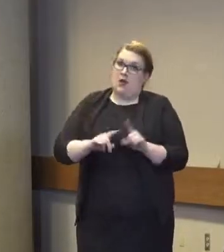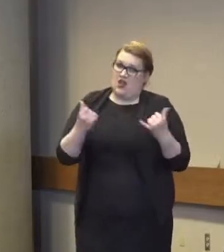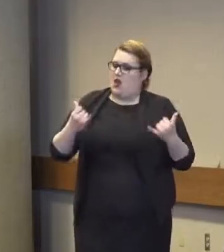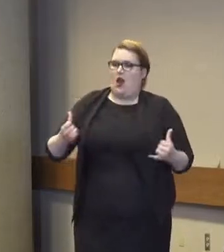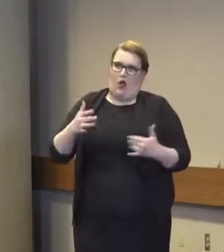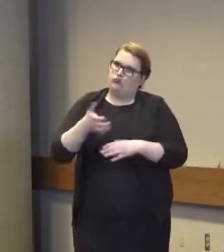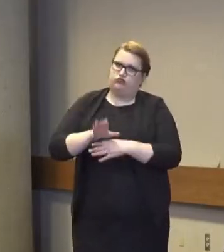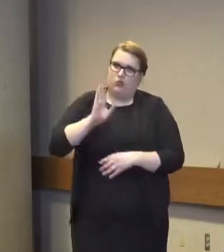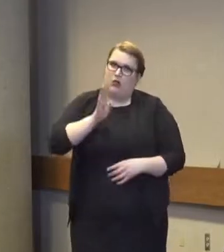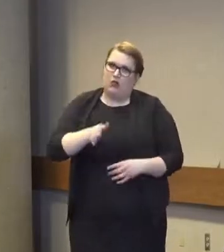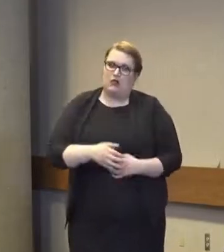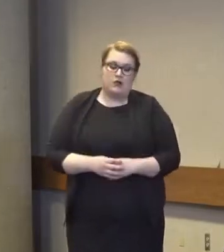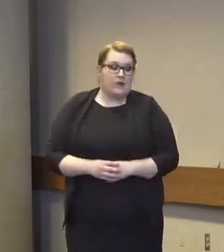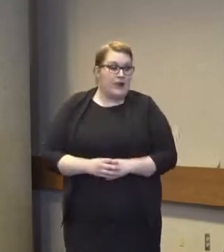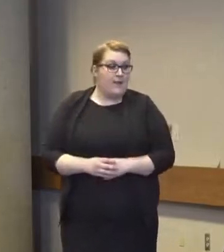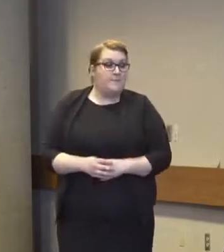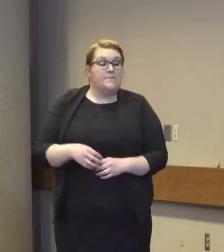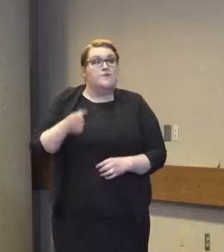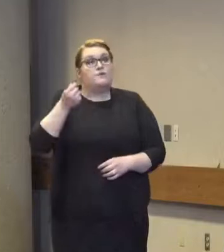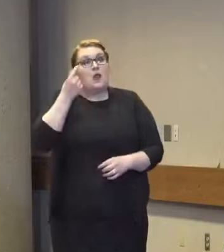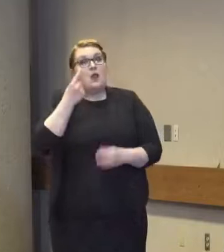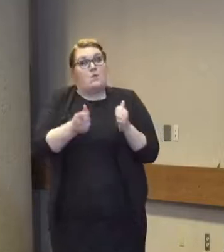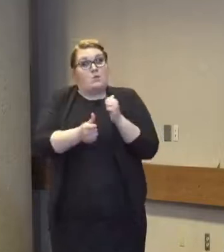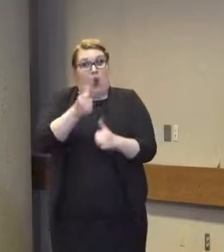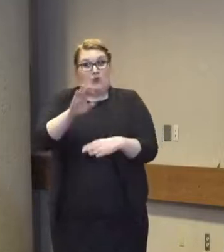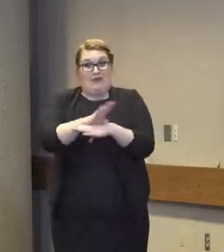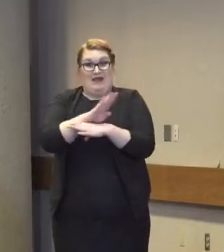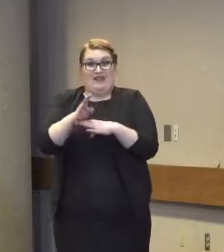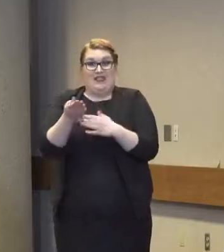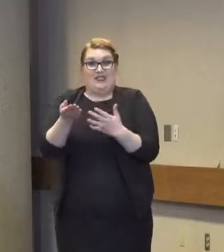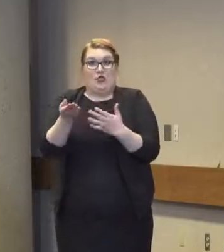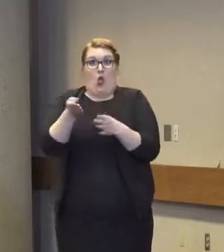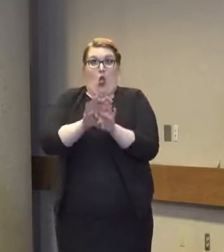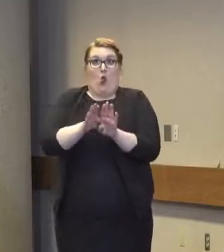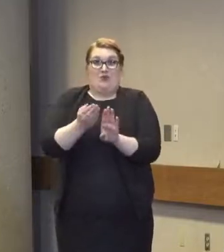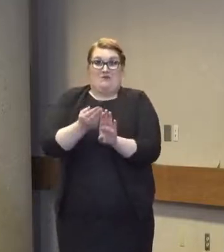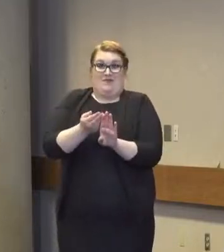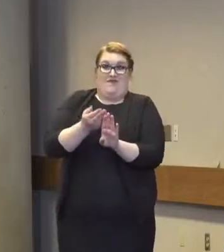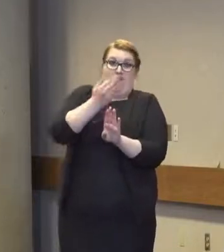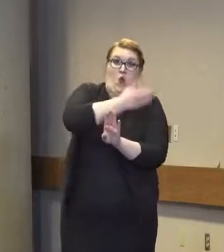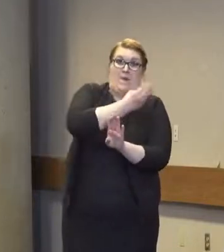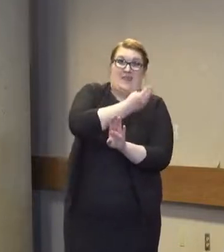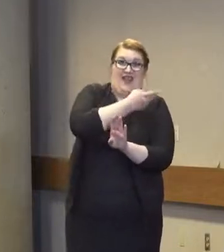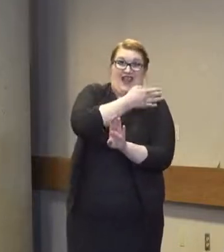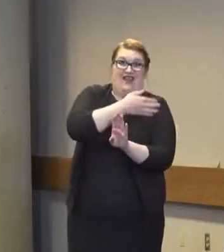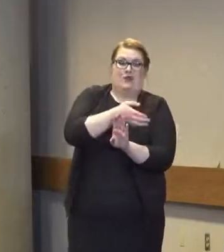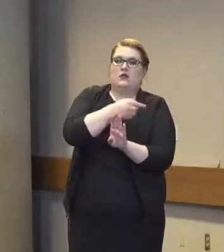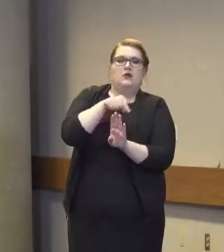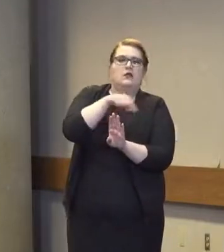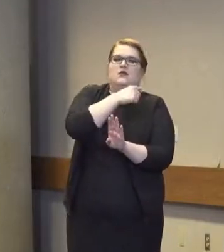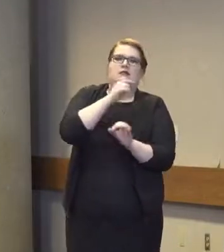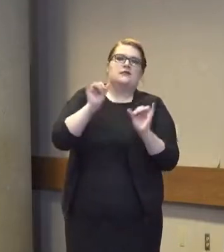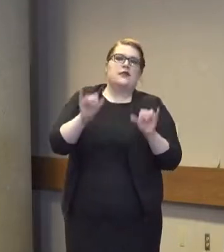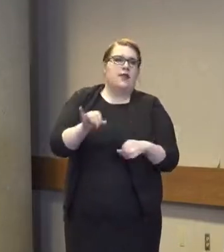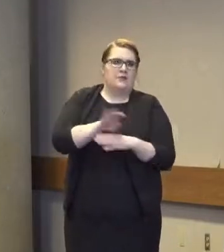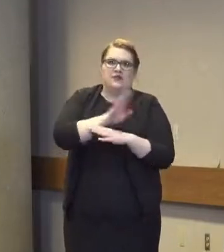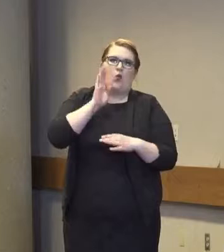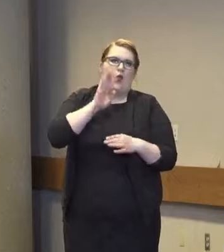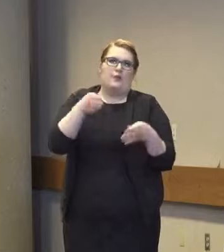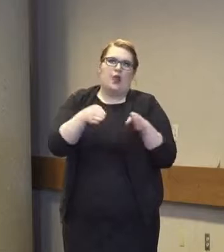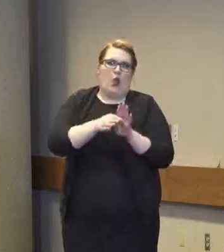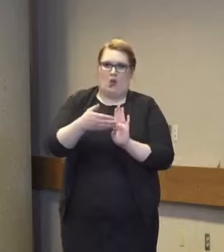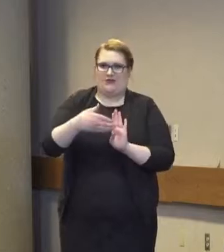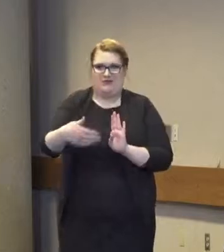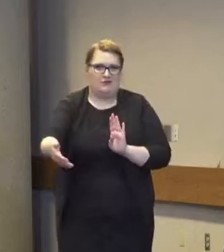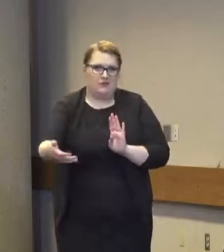most businesses that were closed before the order took place on Monday are the same businesses who are going to be closed after,